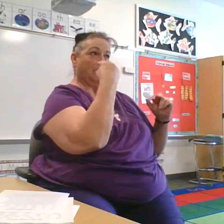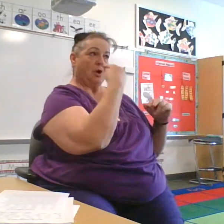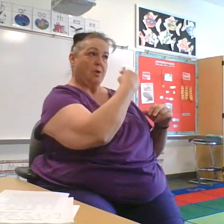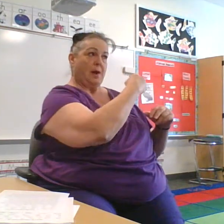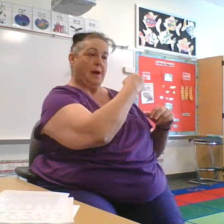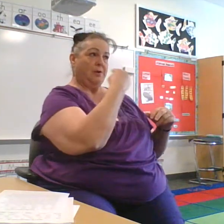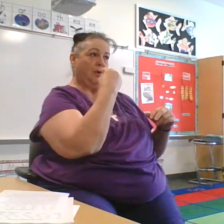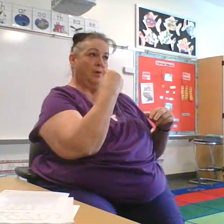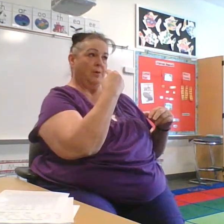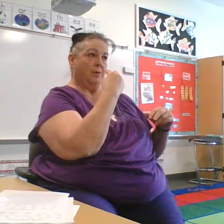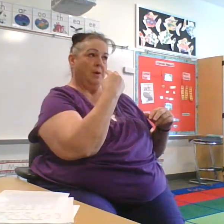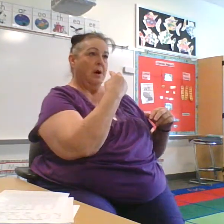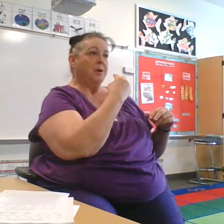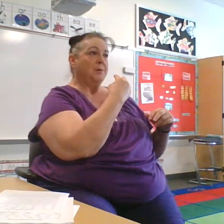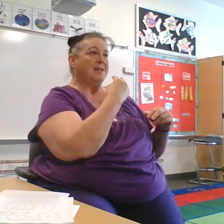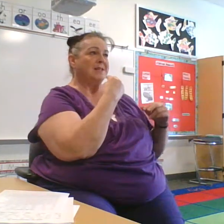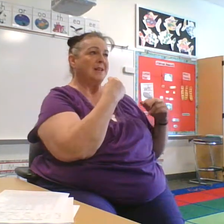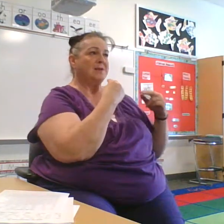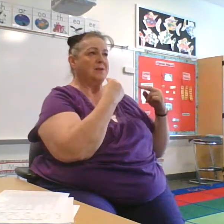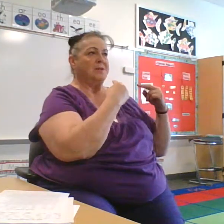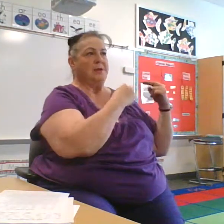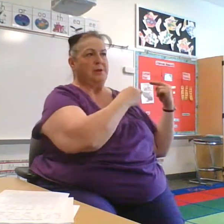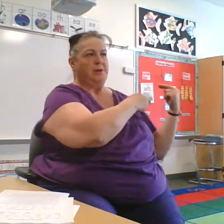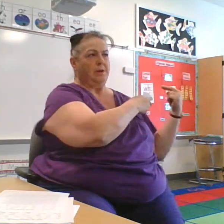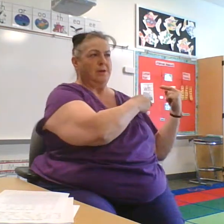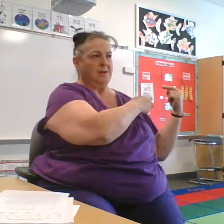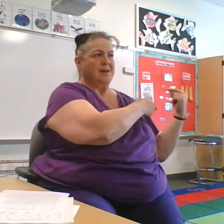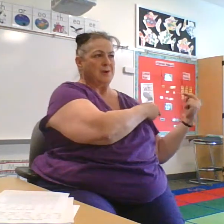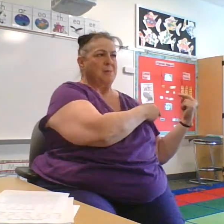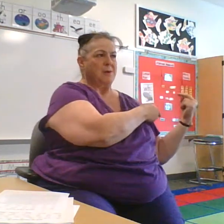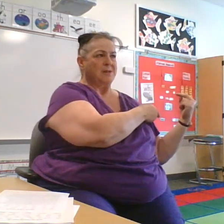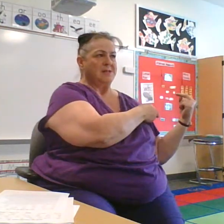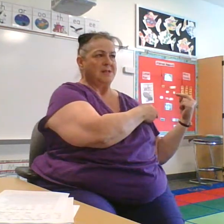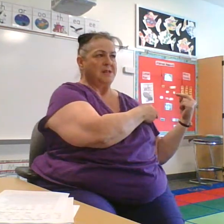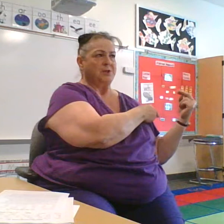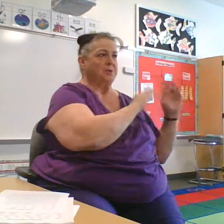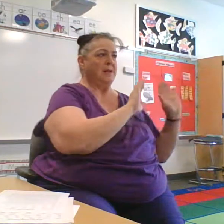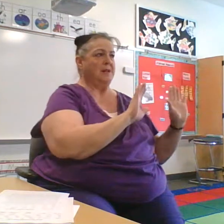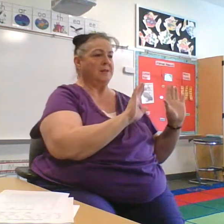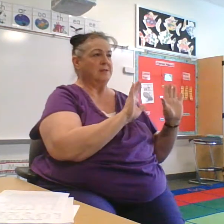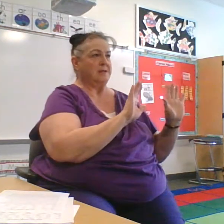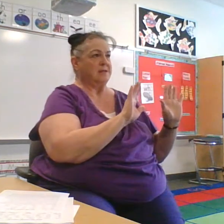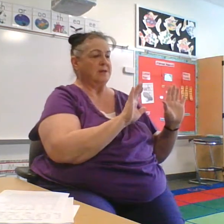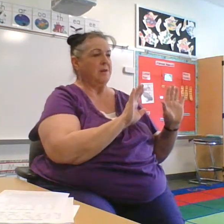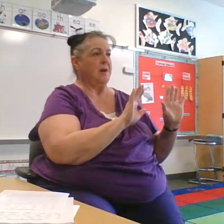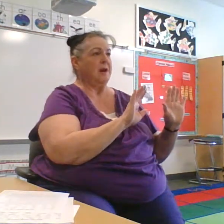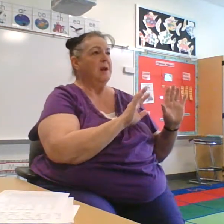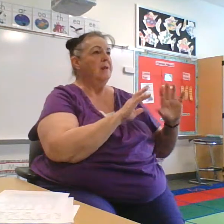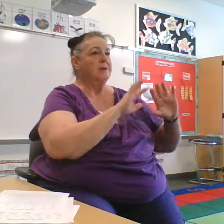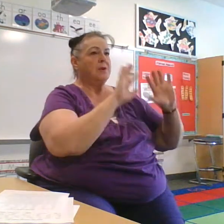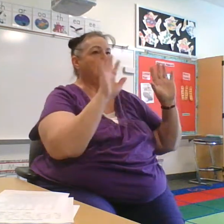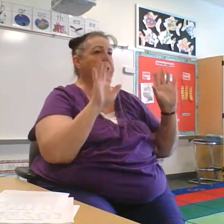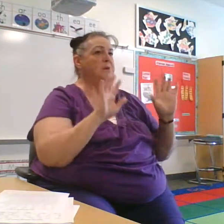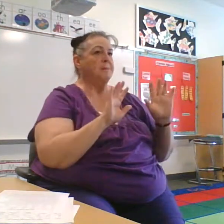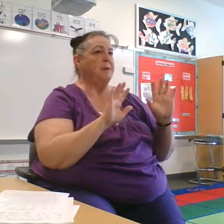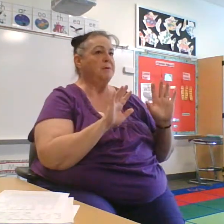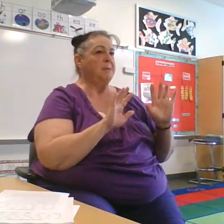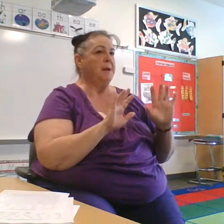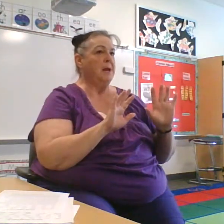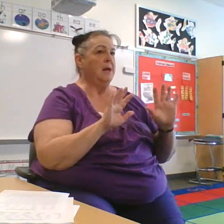her and you. Otherwise they start seeing you, the interpreter as the teacher, and that's not right. The interpreter is supposed to be